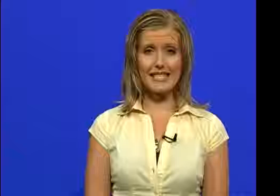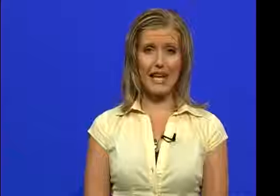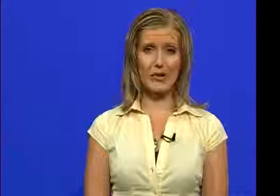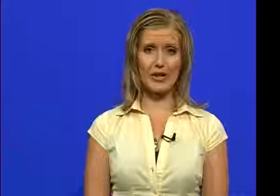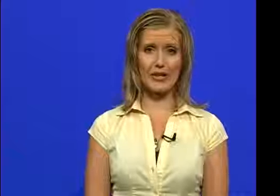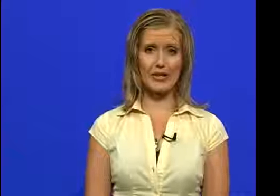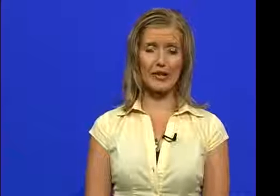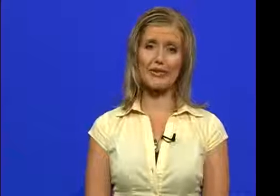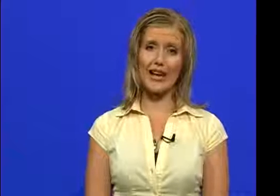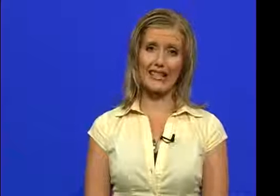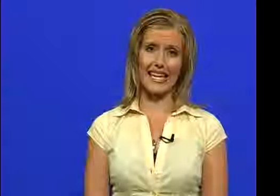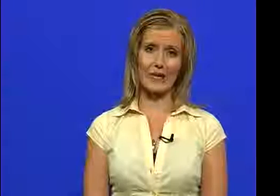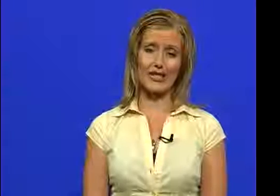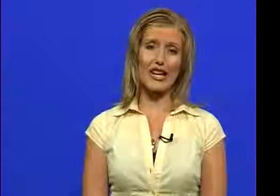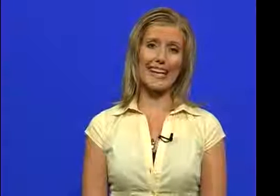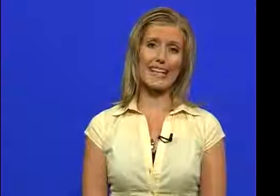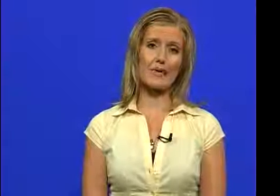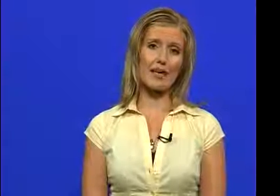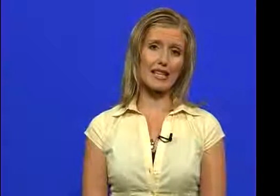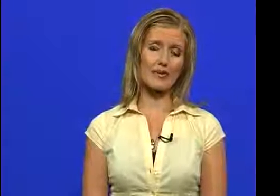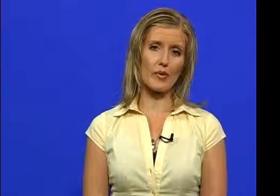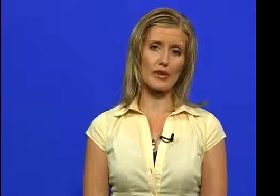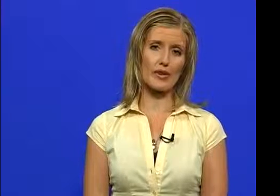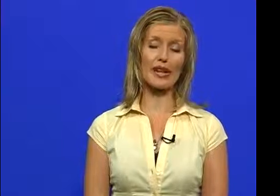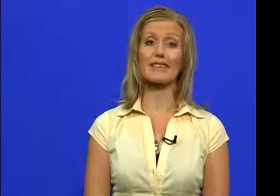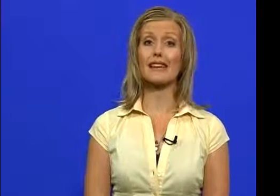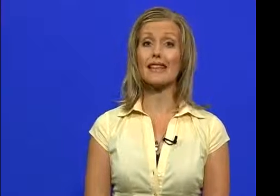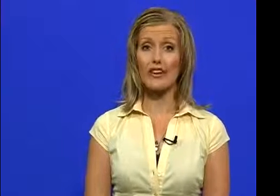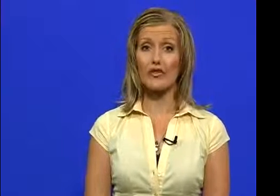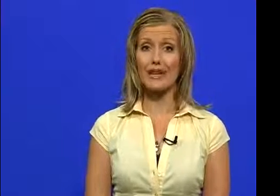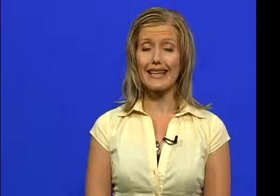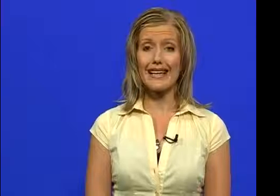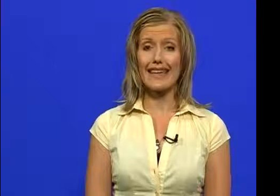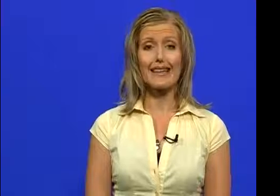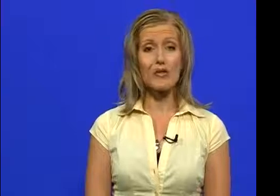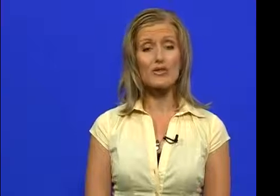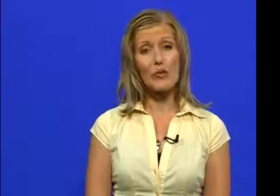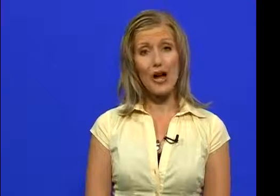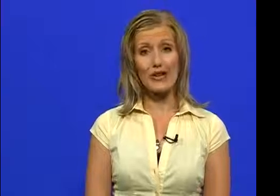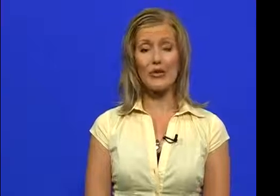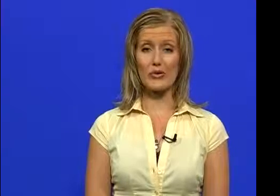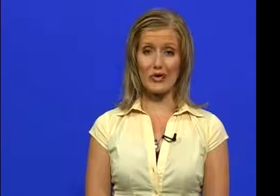Today we're going to be learning about sign language. In the upcoming clips, we're going to learn how to sign the alphabet and the numbers 1 through